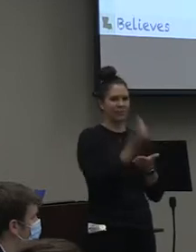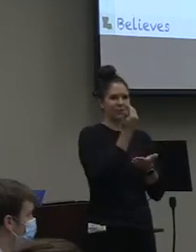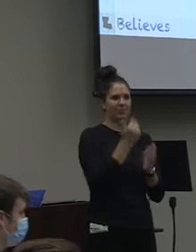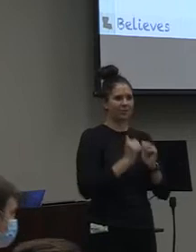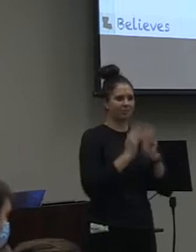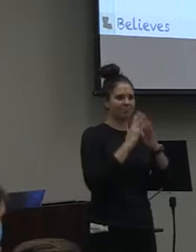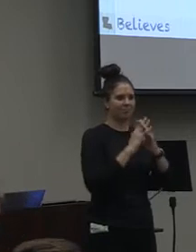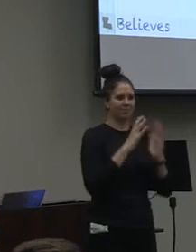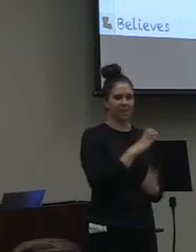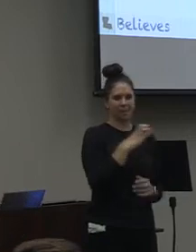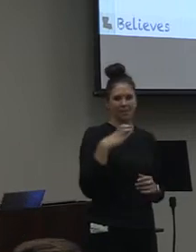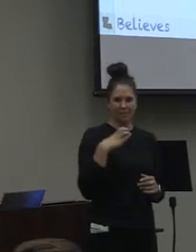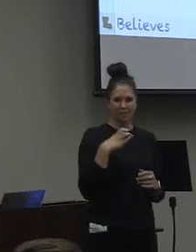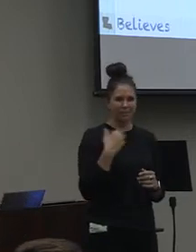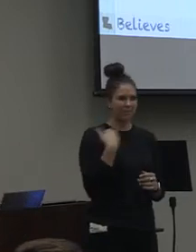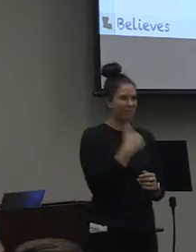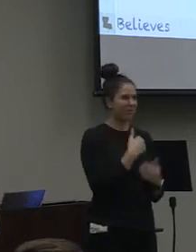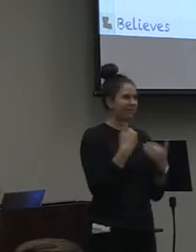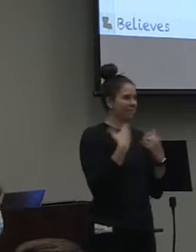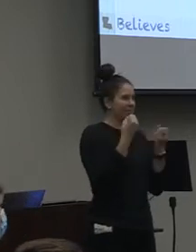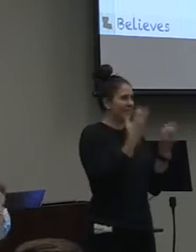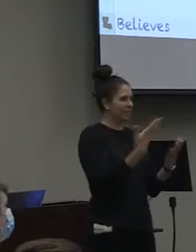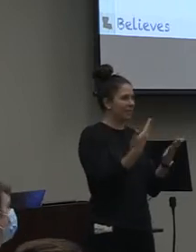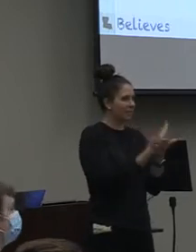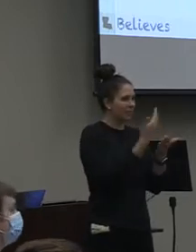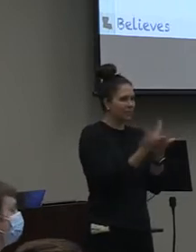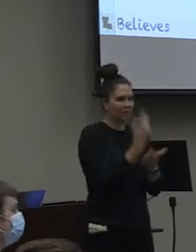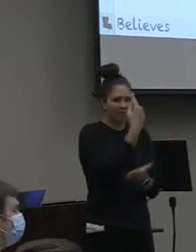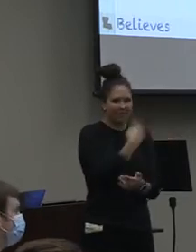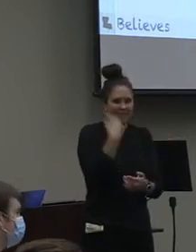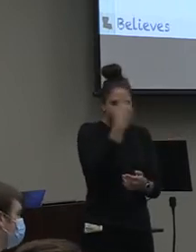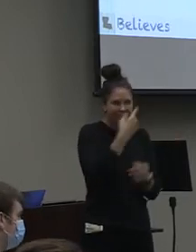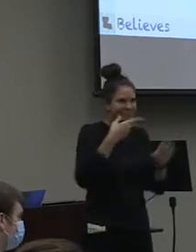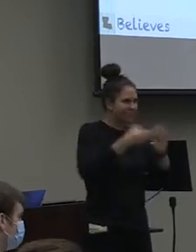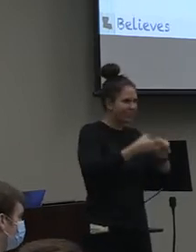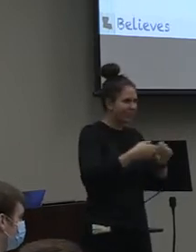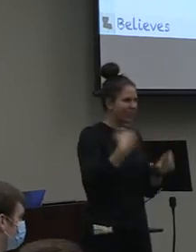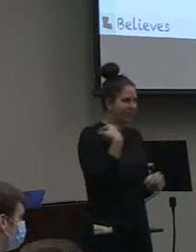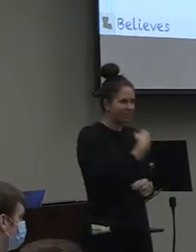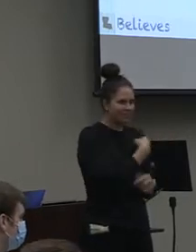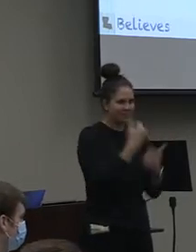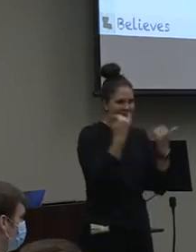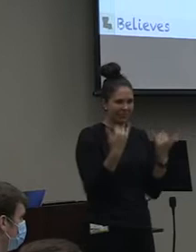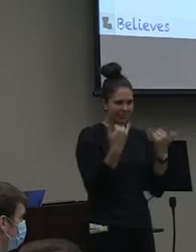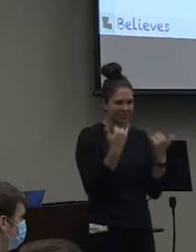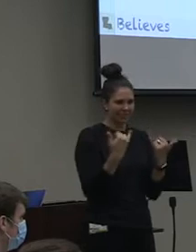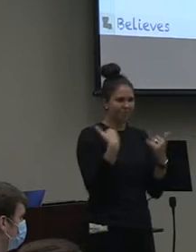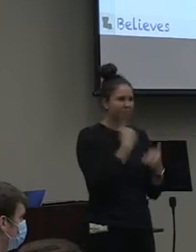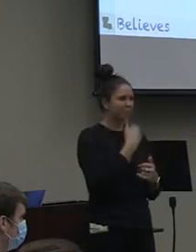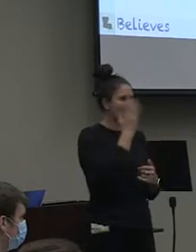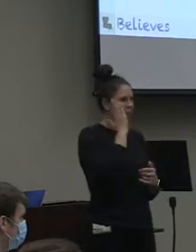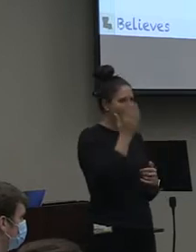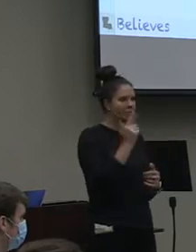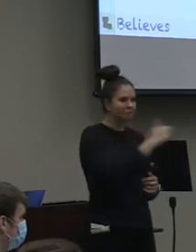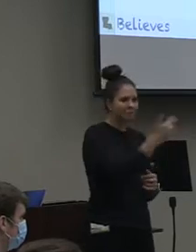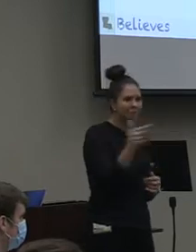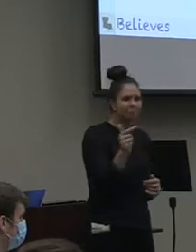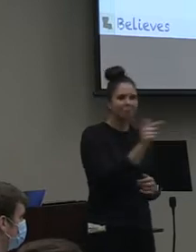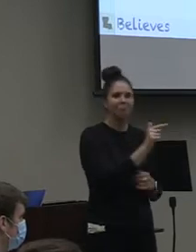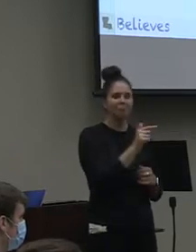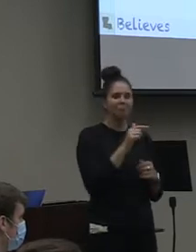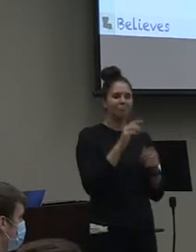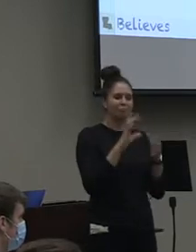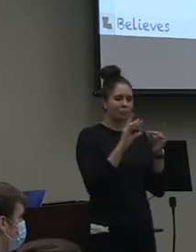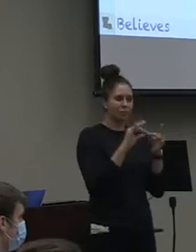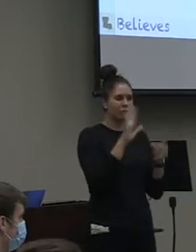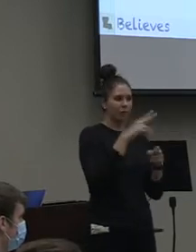commission, technically. We have a lot of new faces that we're happy to have join us today. So we'll just go around, if you all don't mind, and state